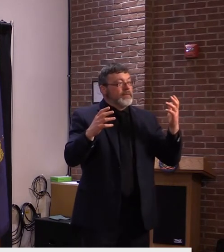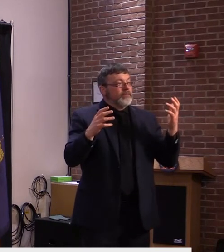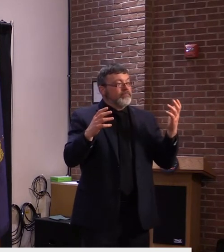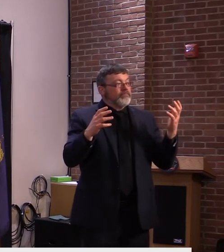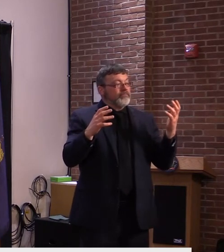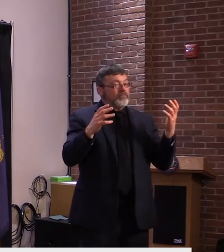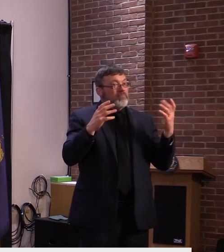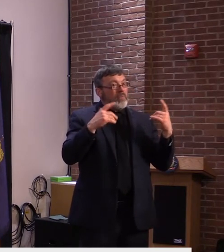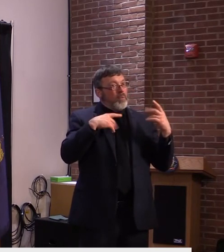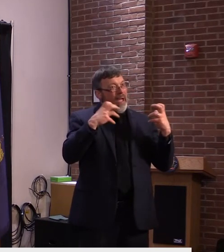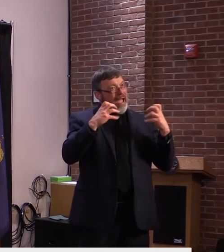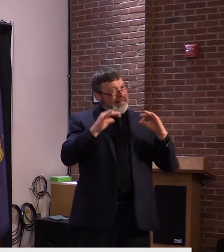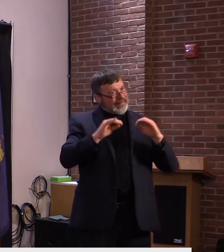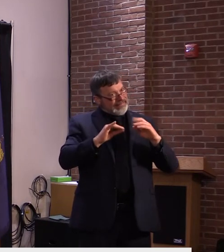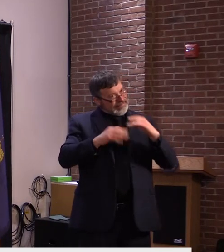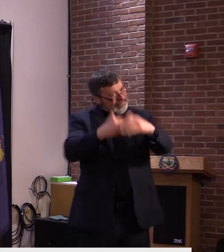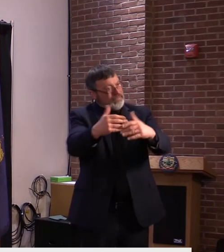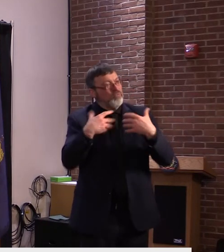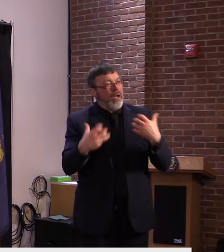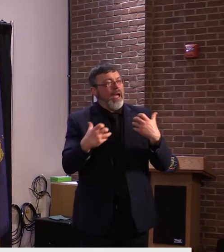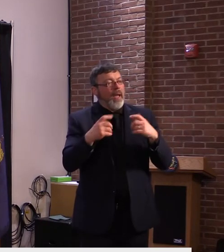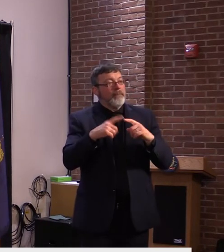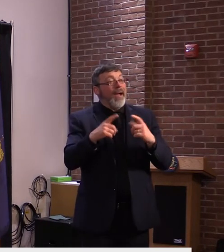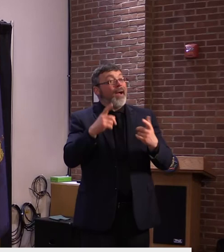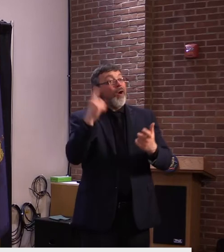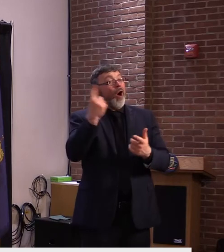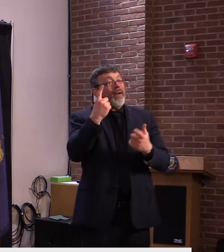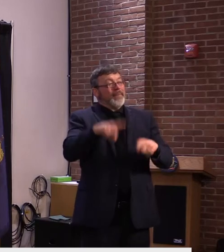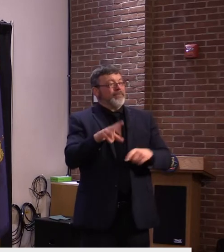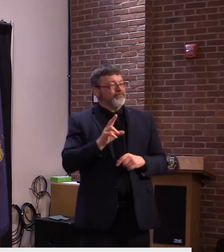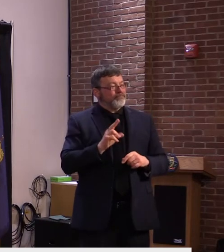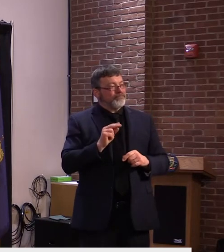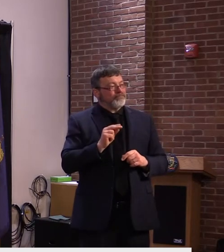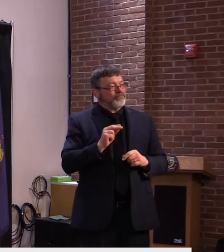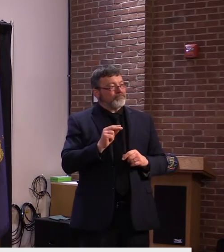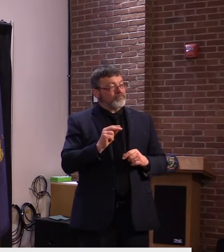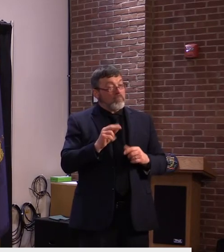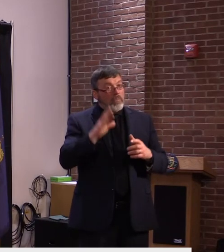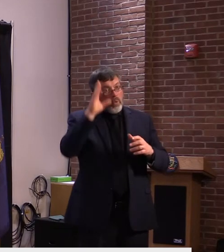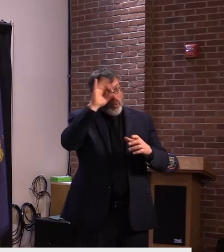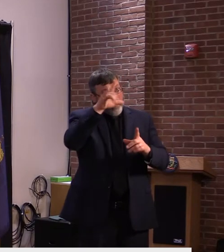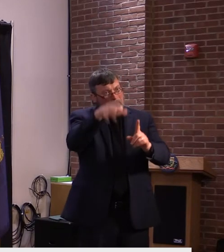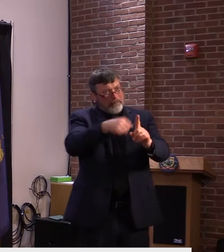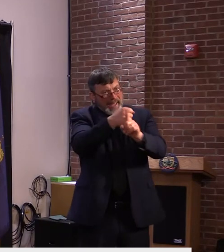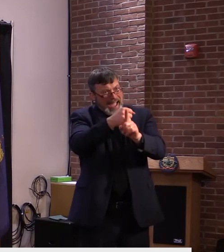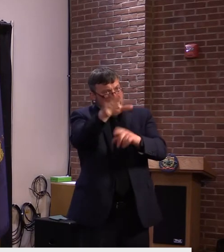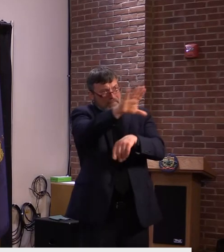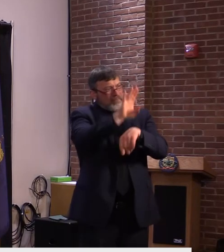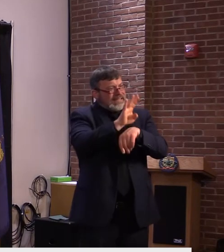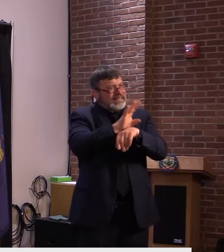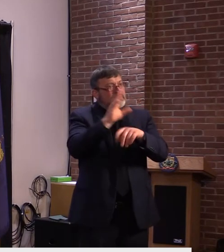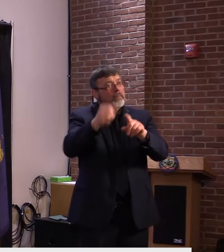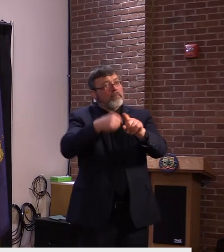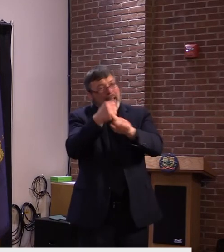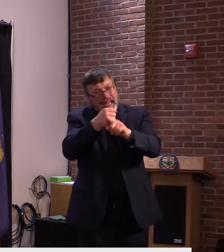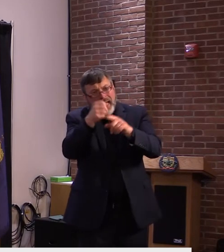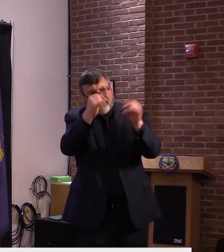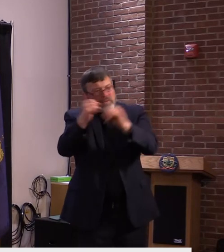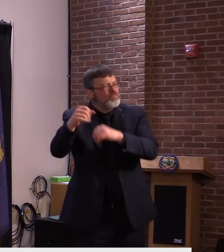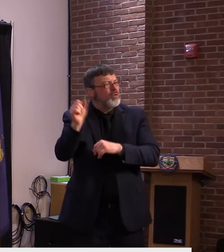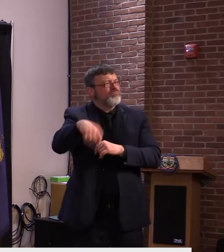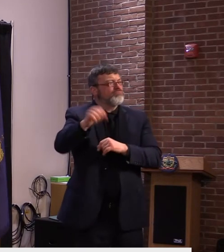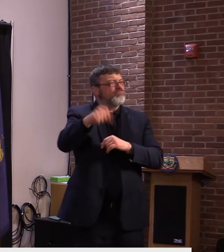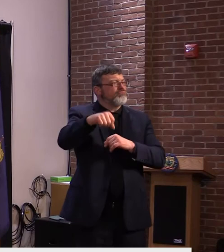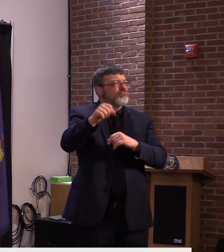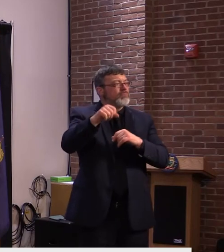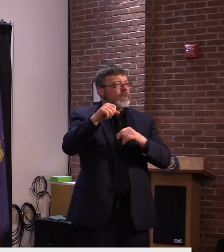for themselves. If there's no business case, they're not going to. But if we can partner with them and provide some form of subsidy, which is exactly what